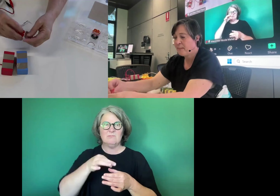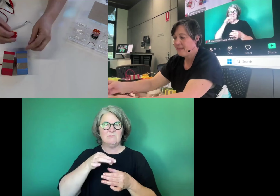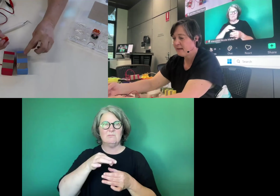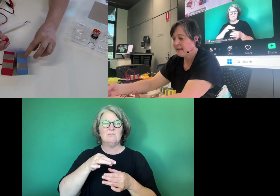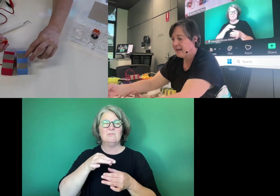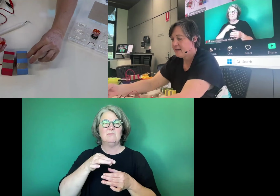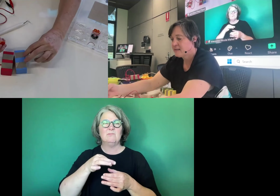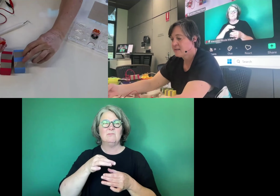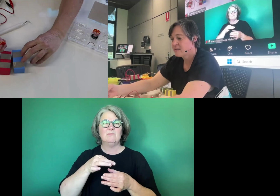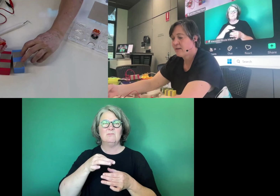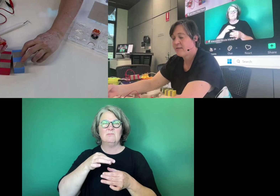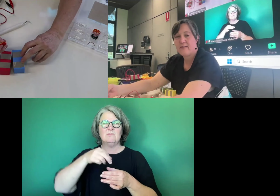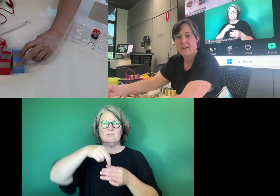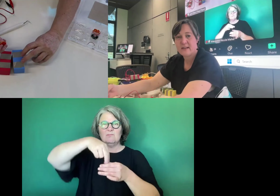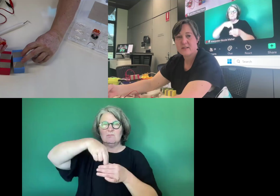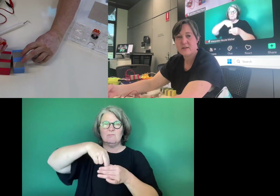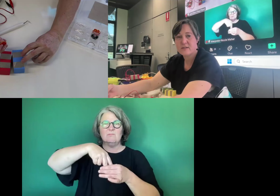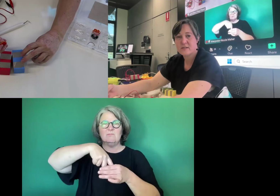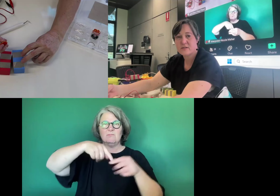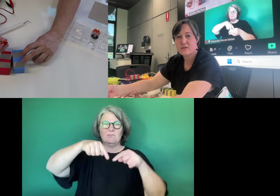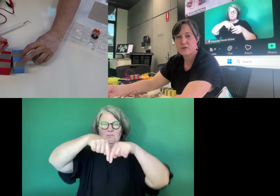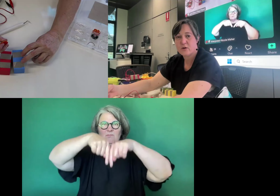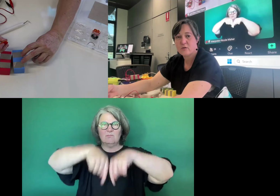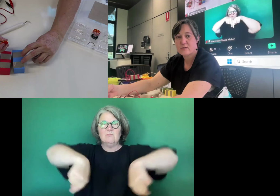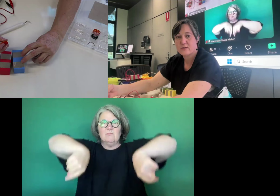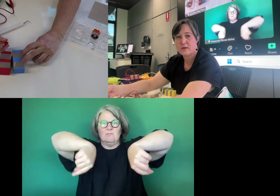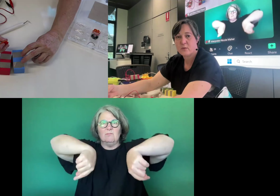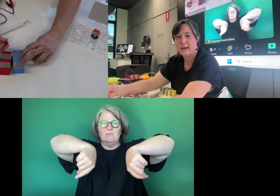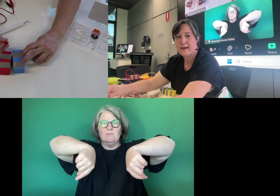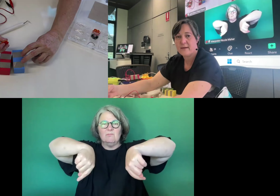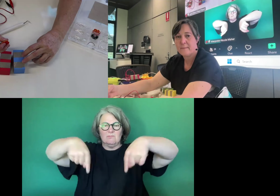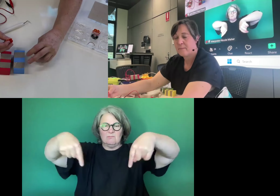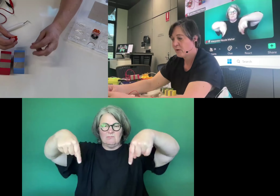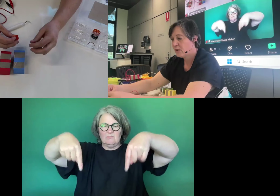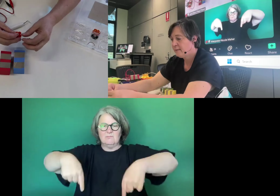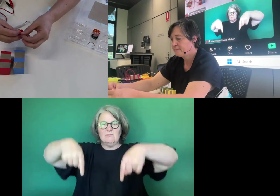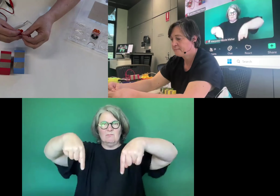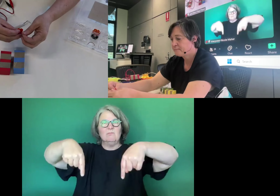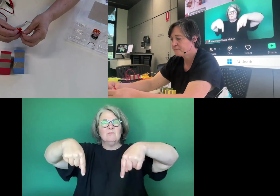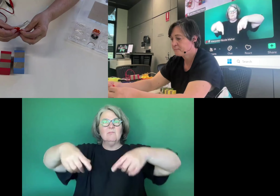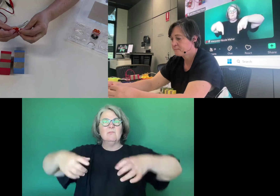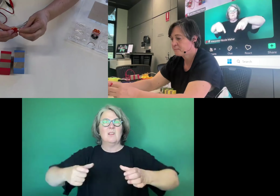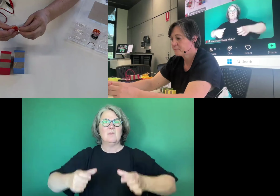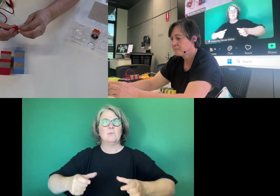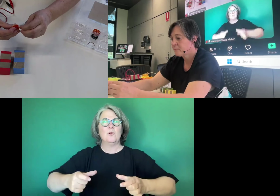and then bend the legs so that they fit into those two holes that are a long way out. Okay.